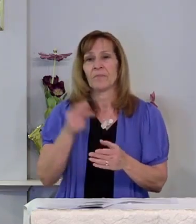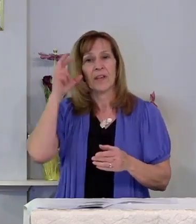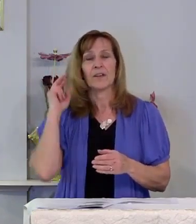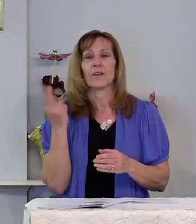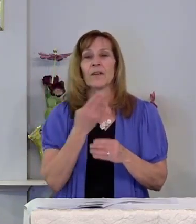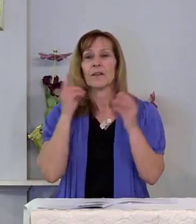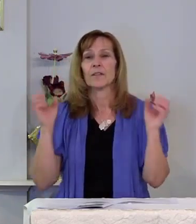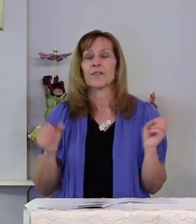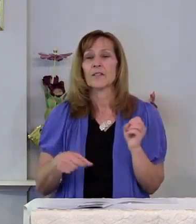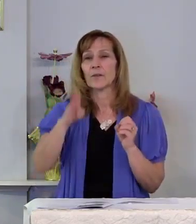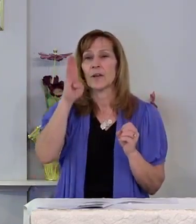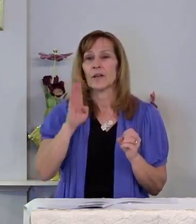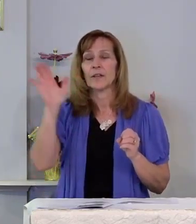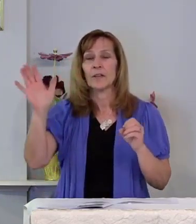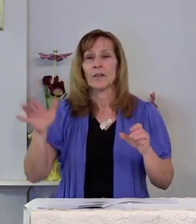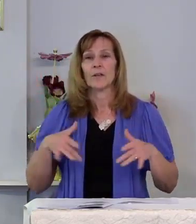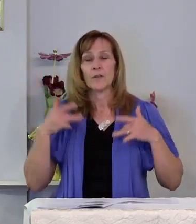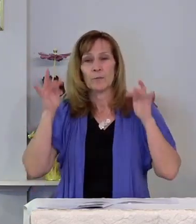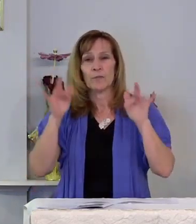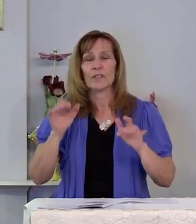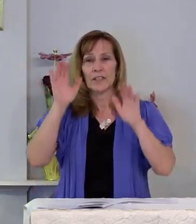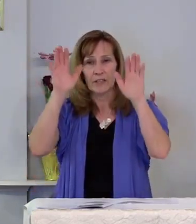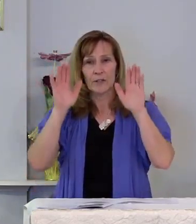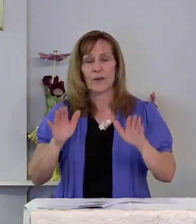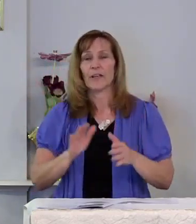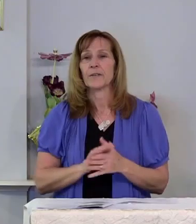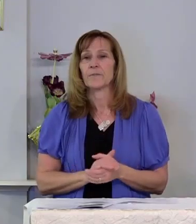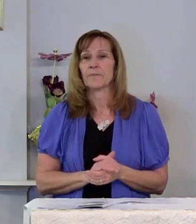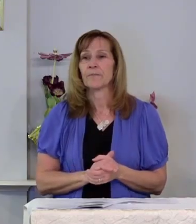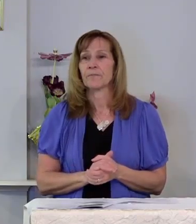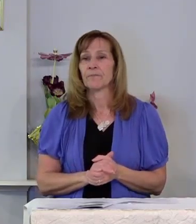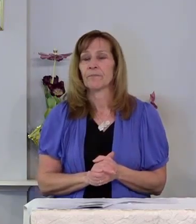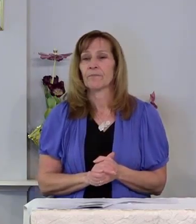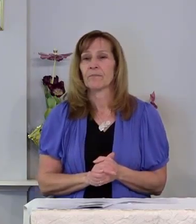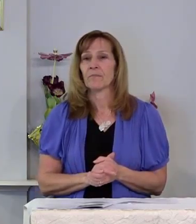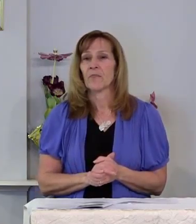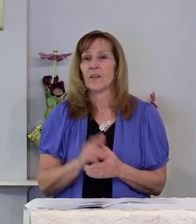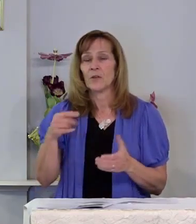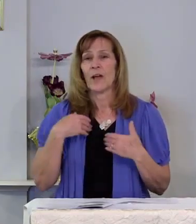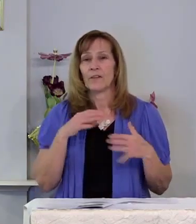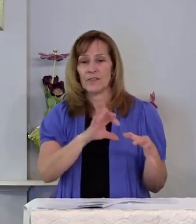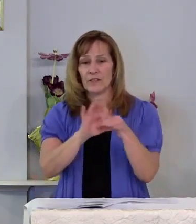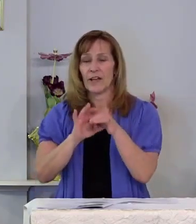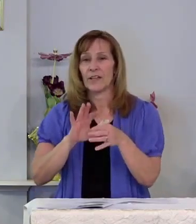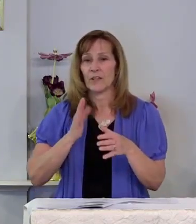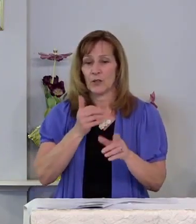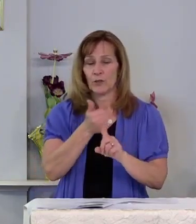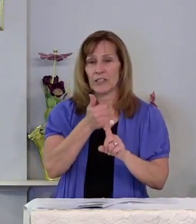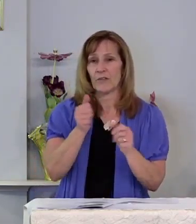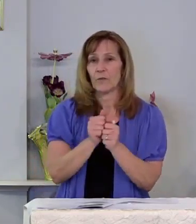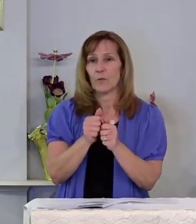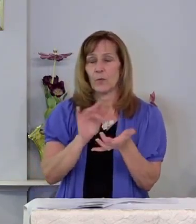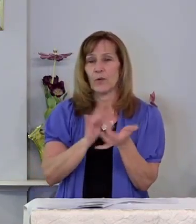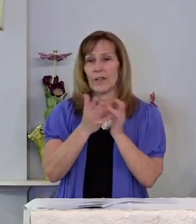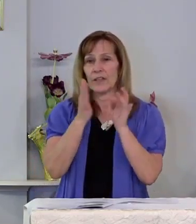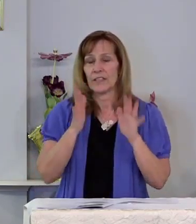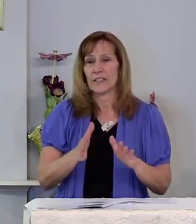praise. Harmonize the sound and movement of instruments, hands, feet, and